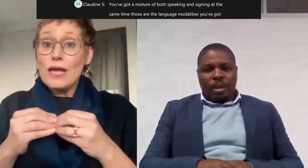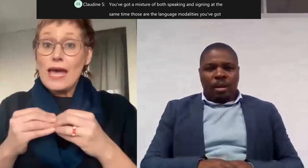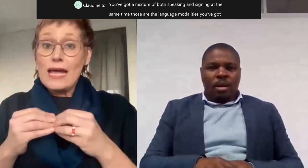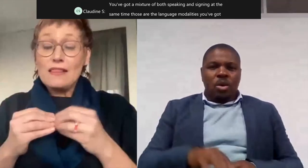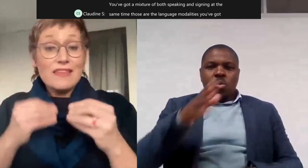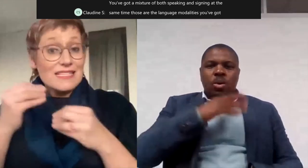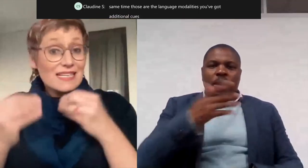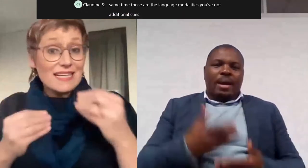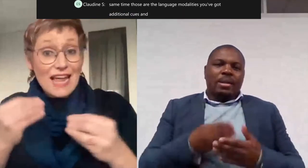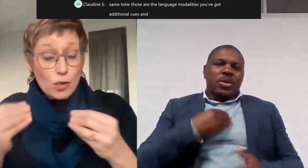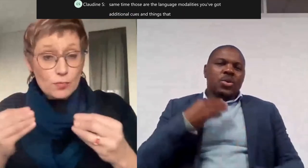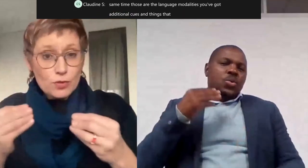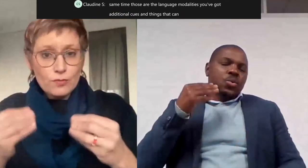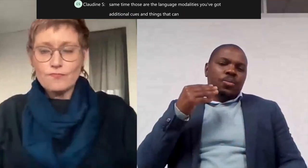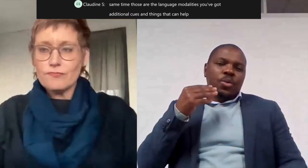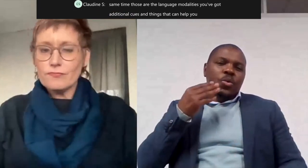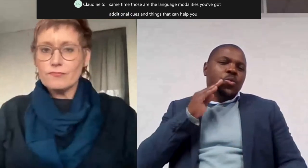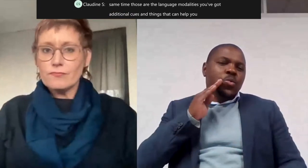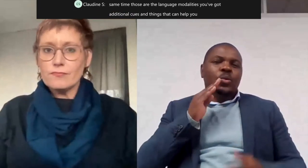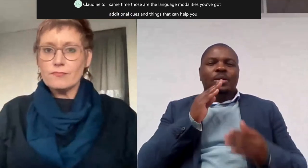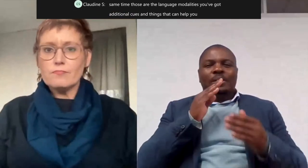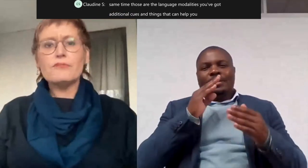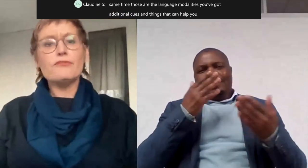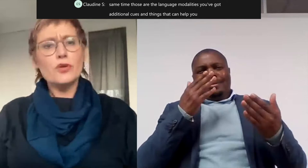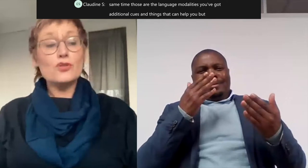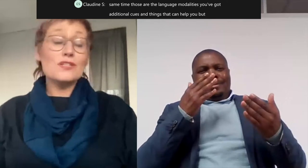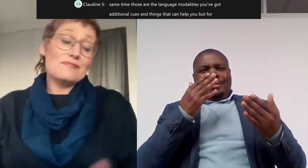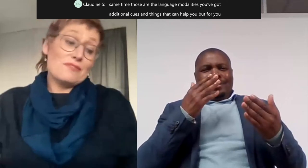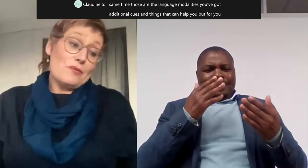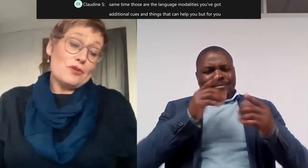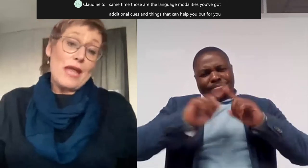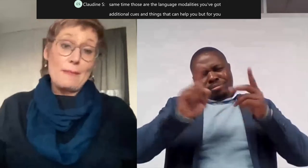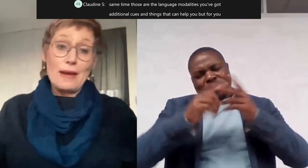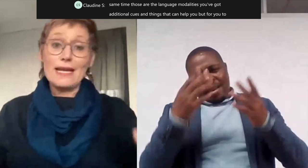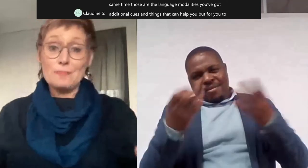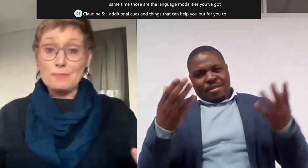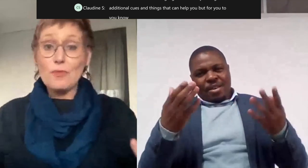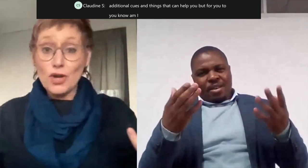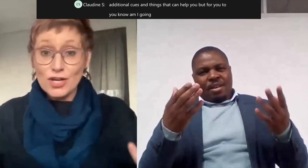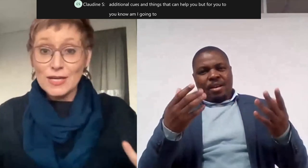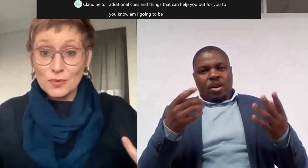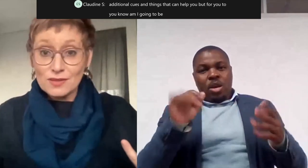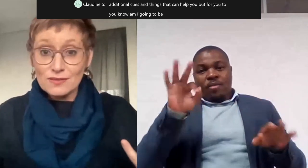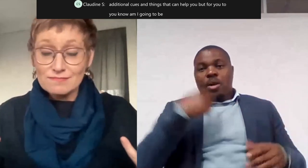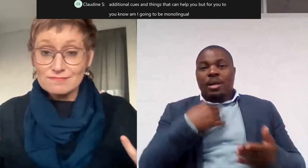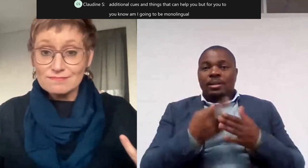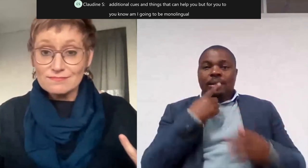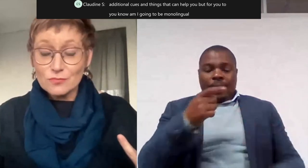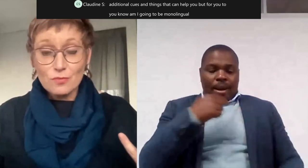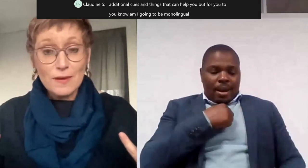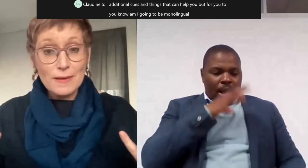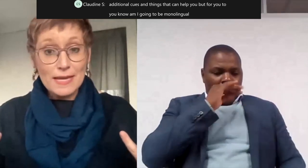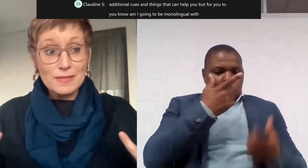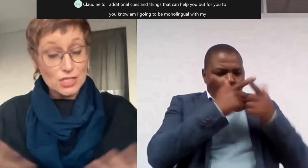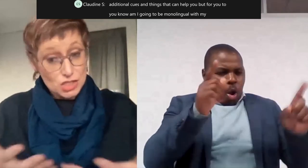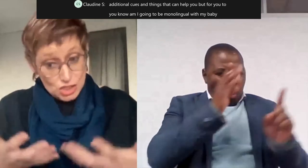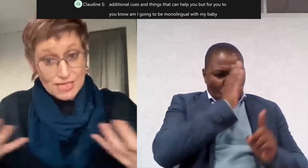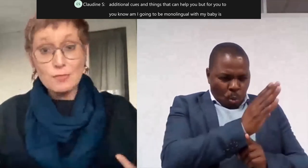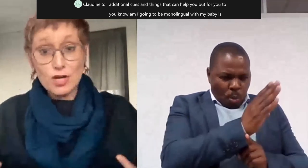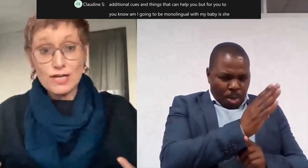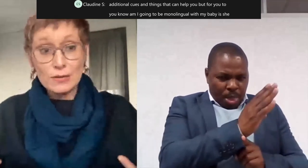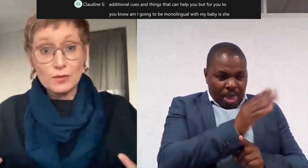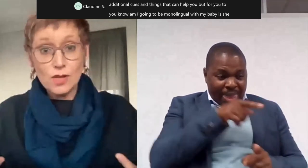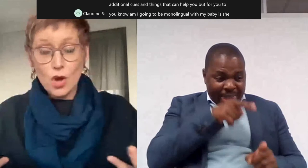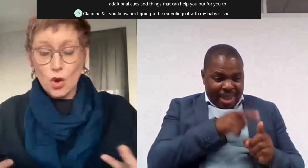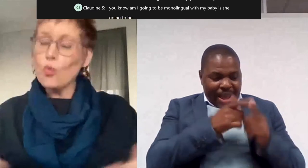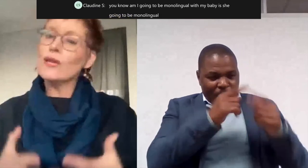cues and things that can help you. But for you to just, you know, am I going to be monolingual with my baby? Is she going to